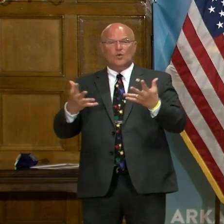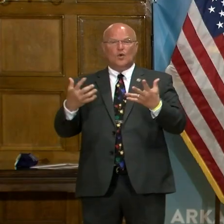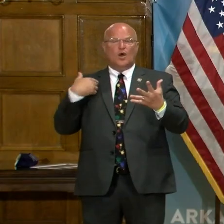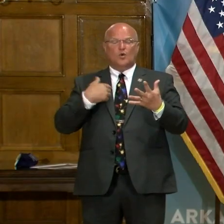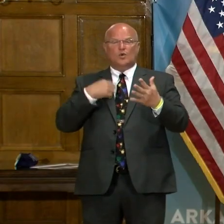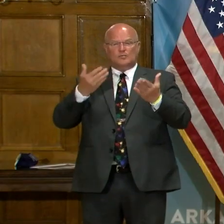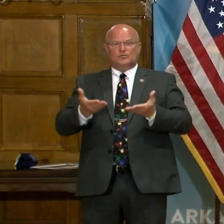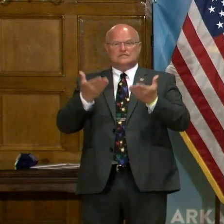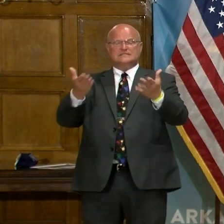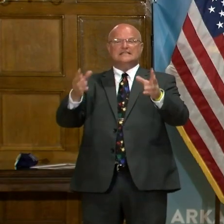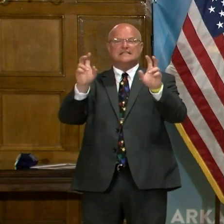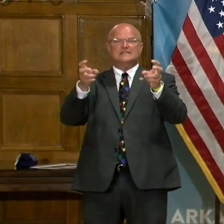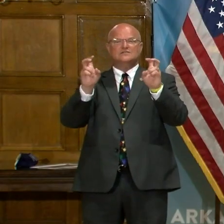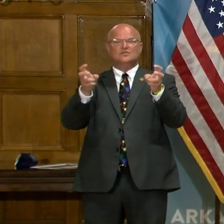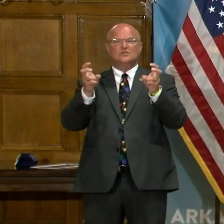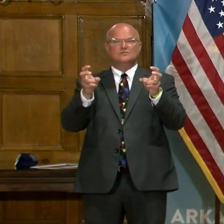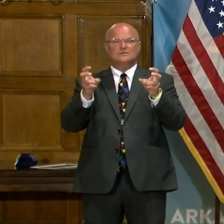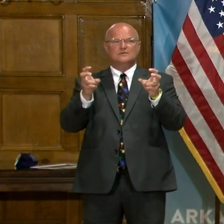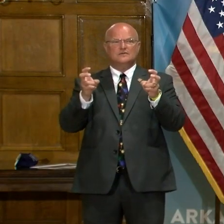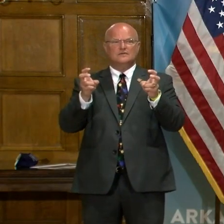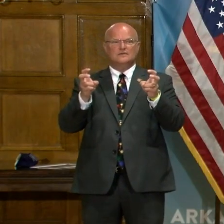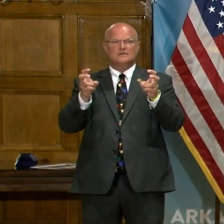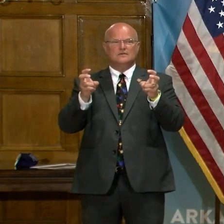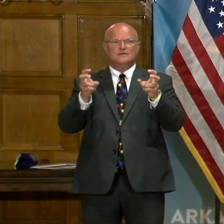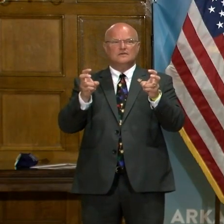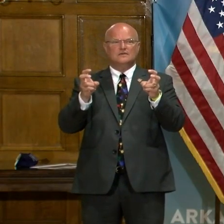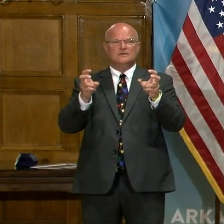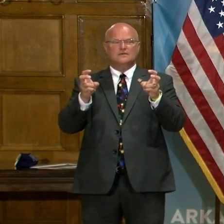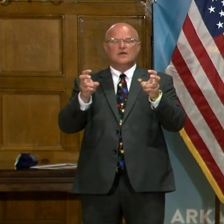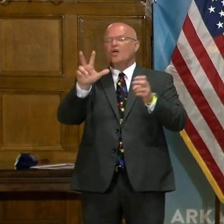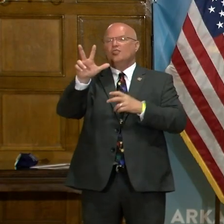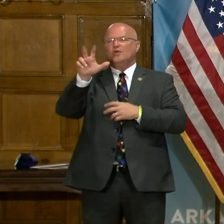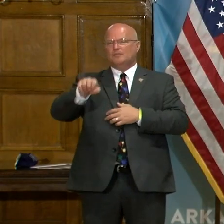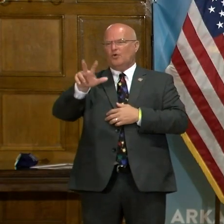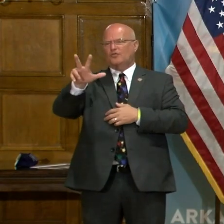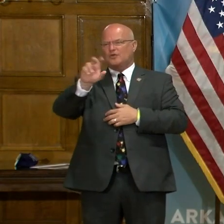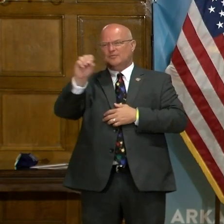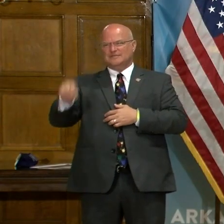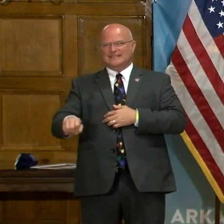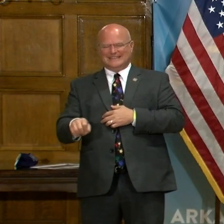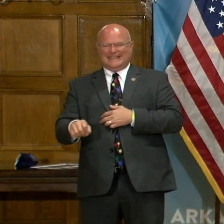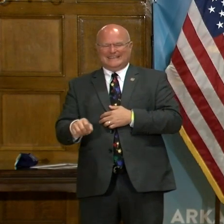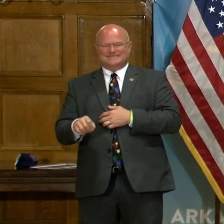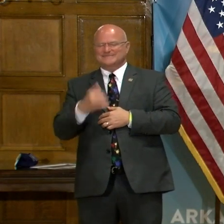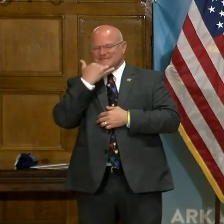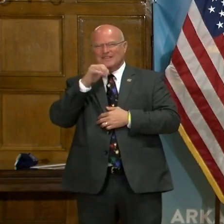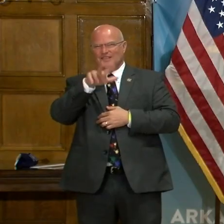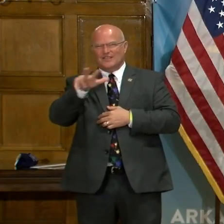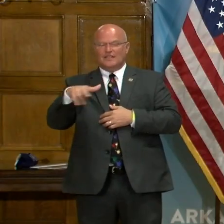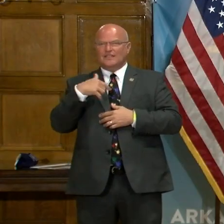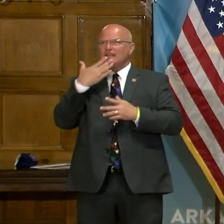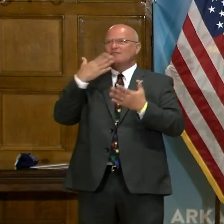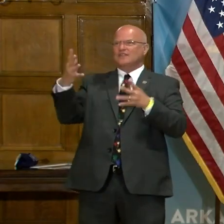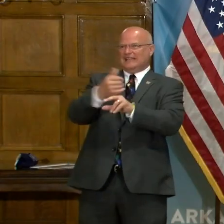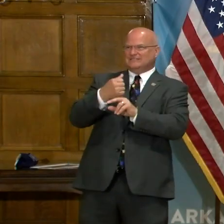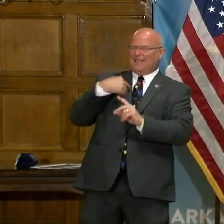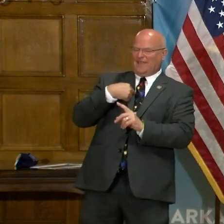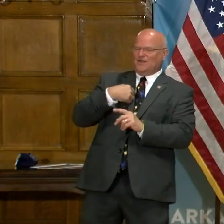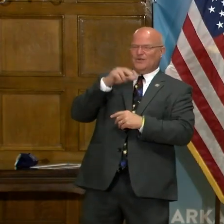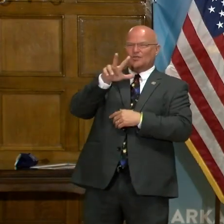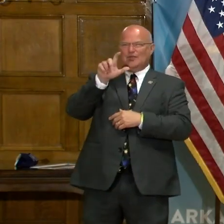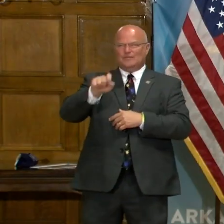we're presenting in terms of cases, 3.3%, I'm sorry. Thank you for catching me on that